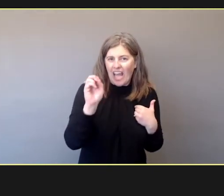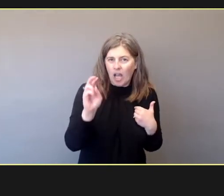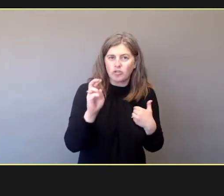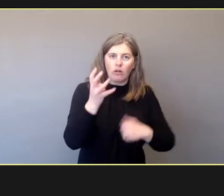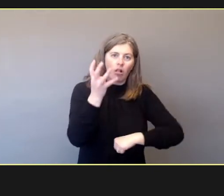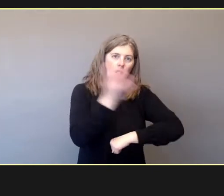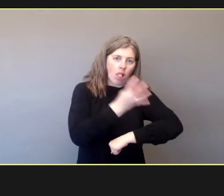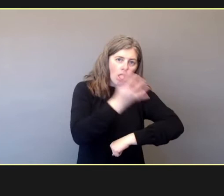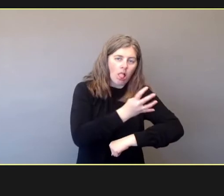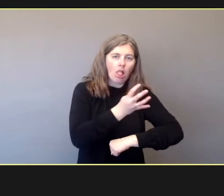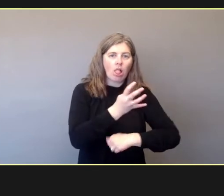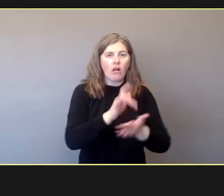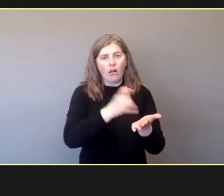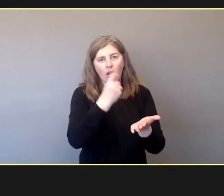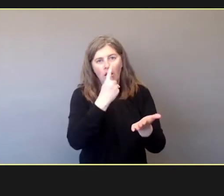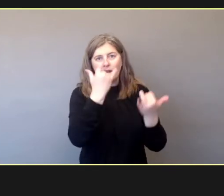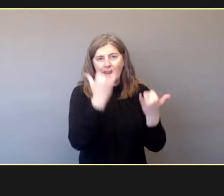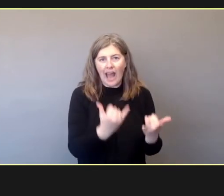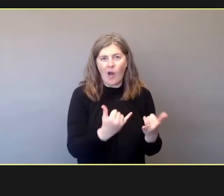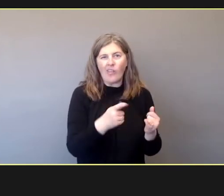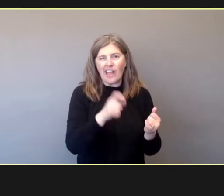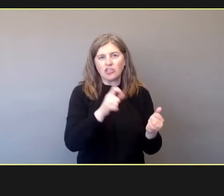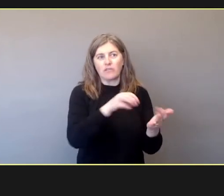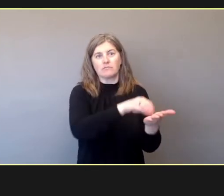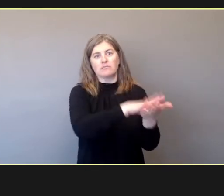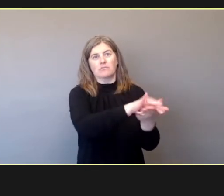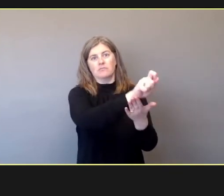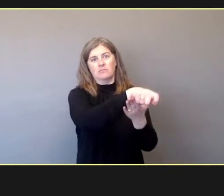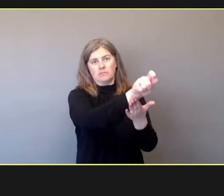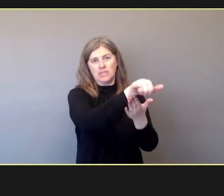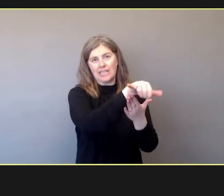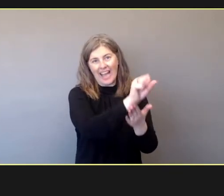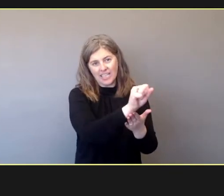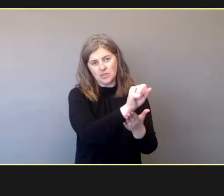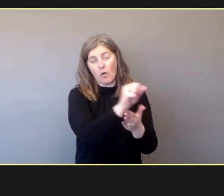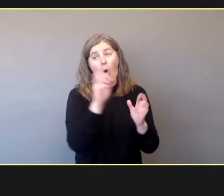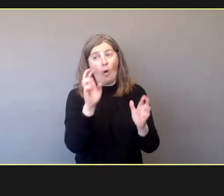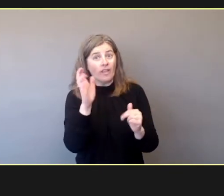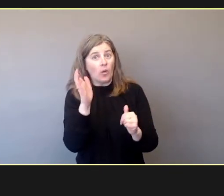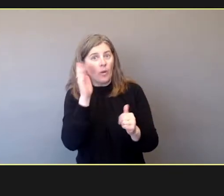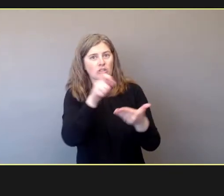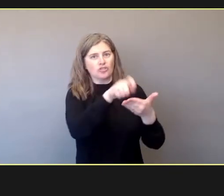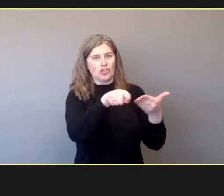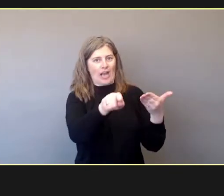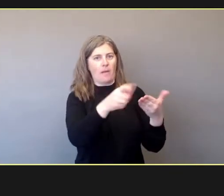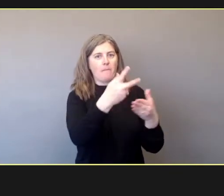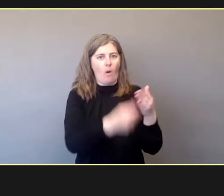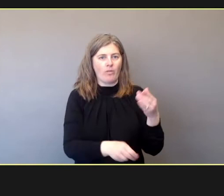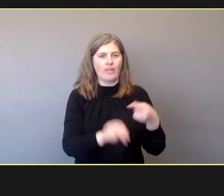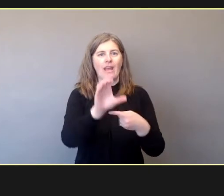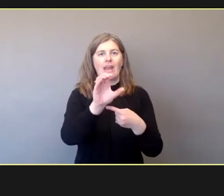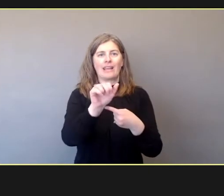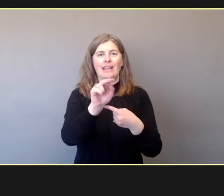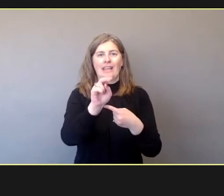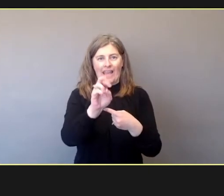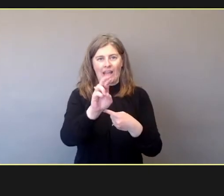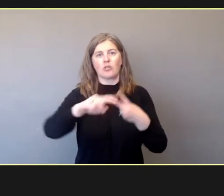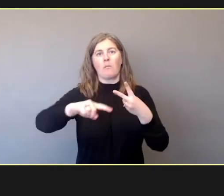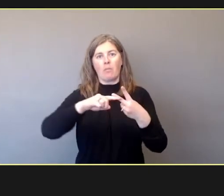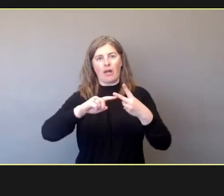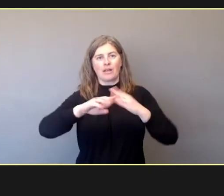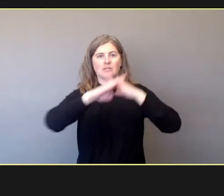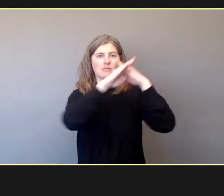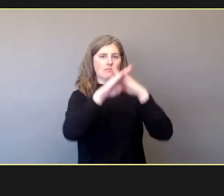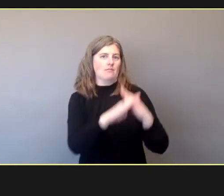active treatment, who should have at least, and hopefully will in the future, checked off both cancer and immunosuppression.